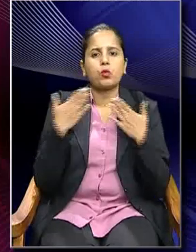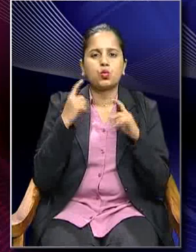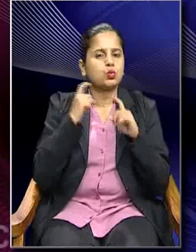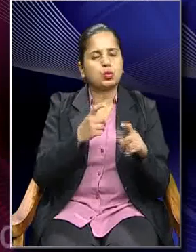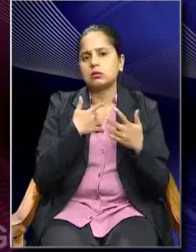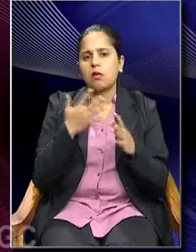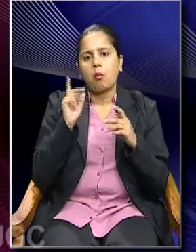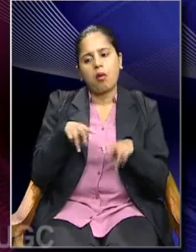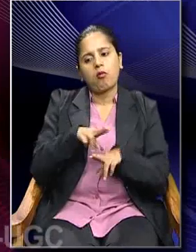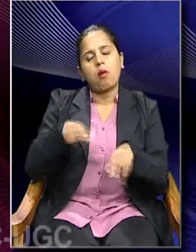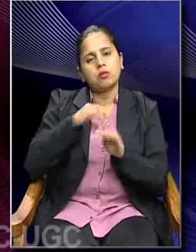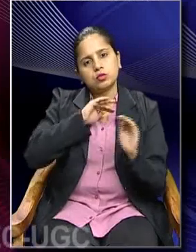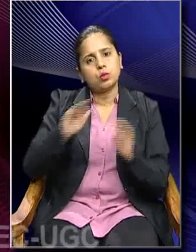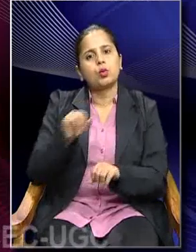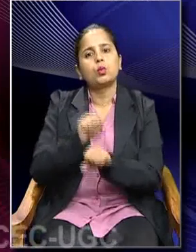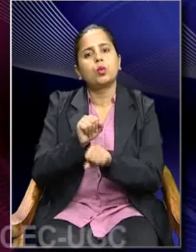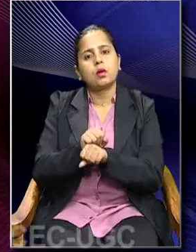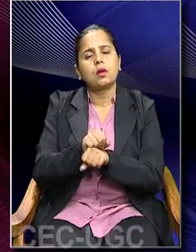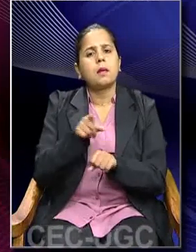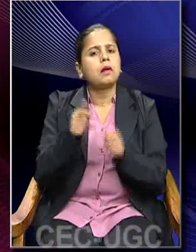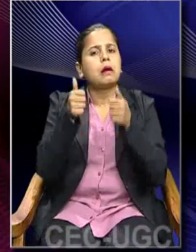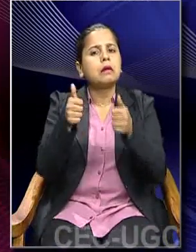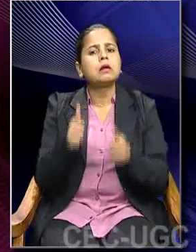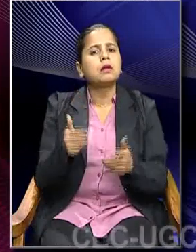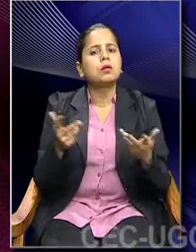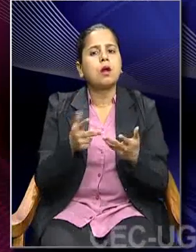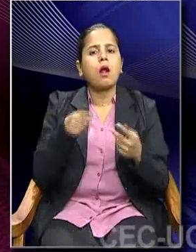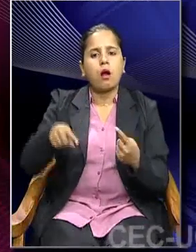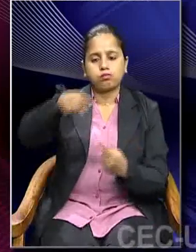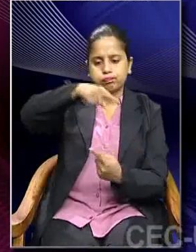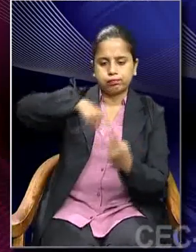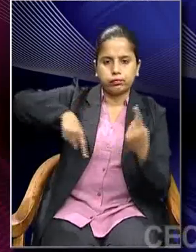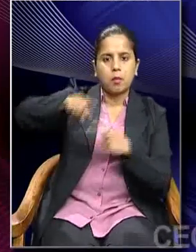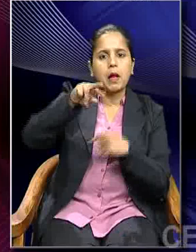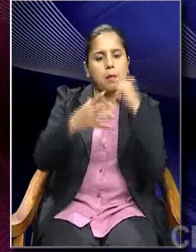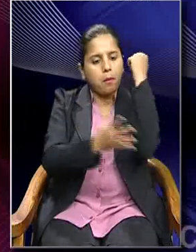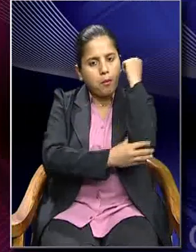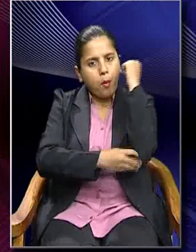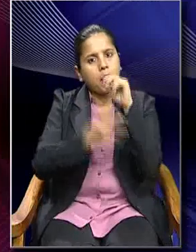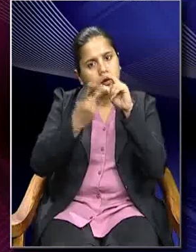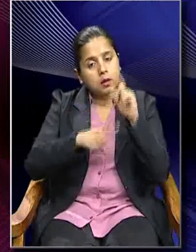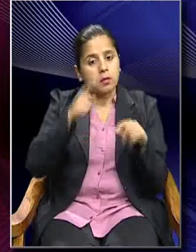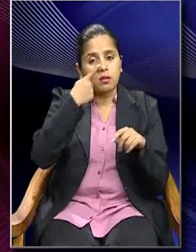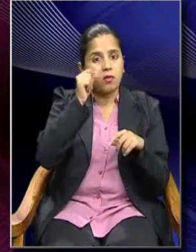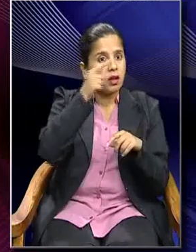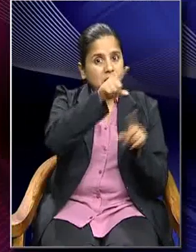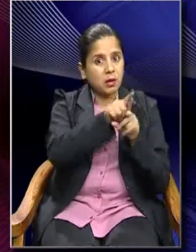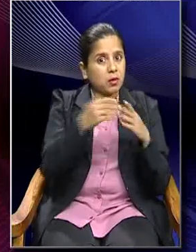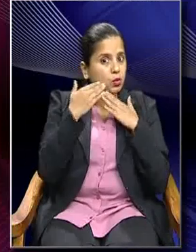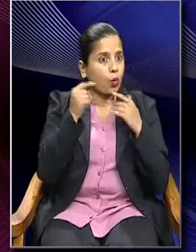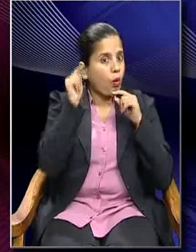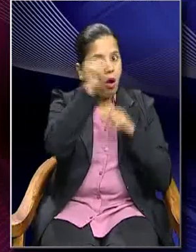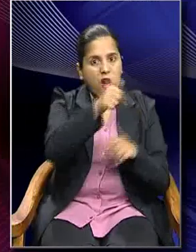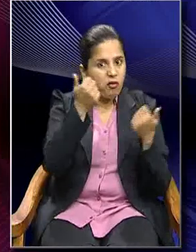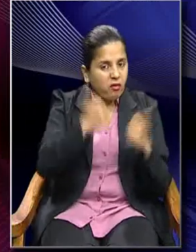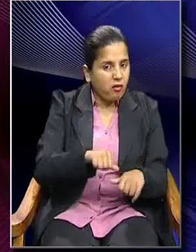school. What does it result in? It results in a vicious circle of poverty. So, the parents were not able to go to school,